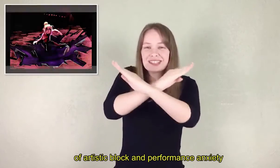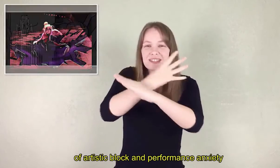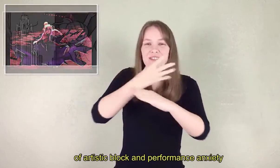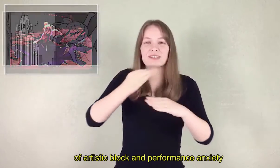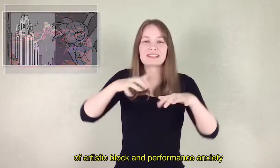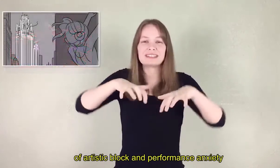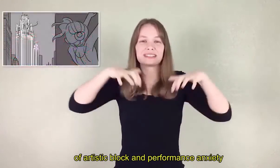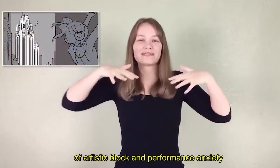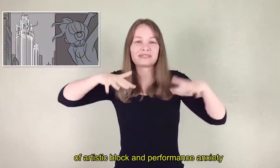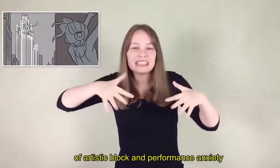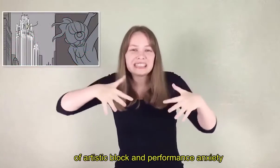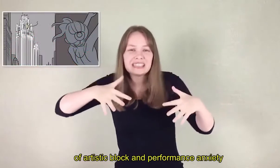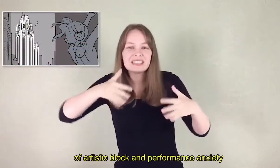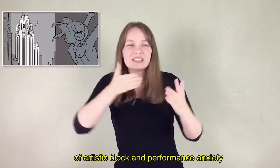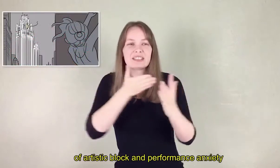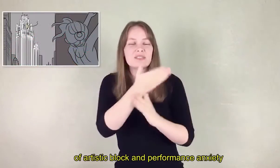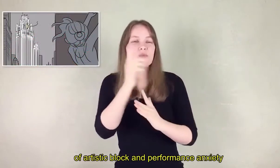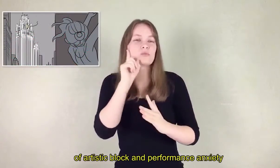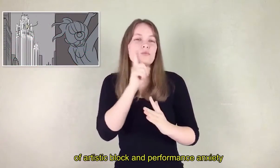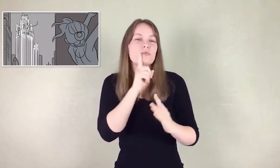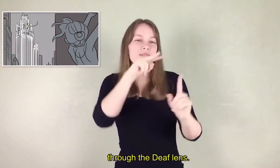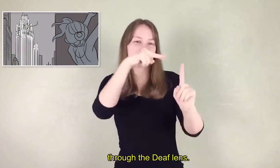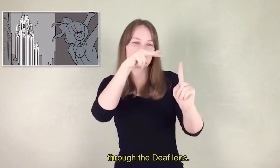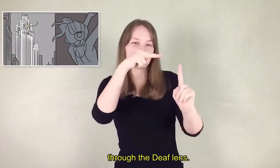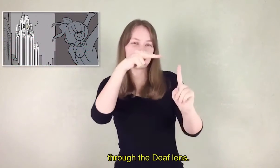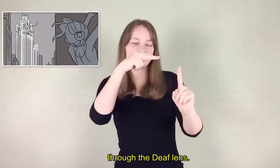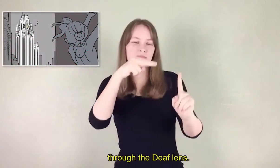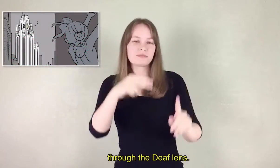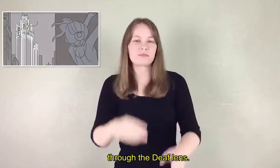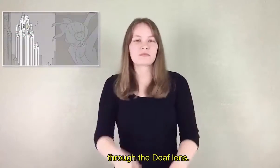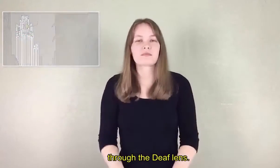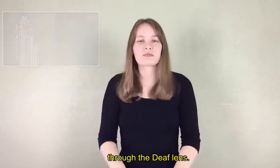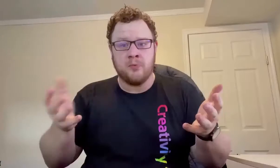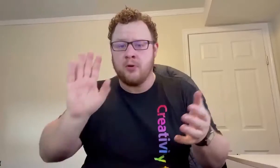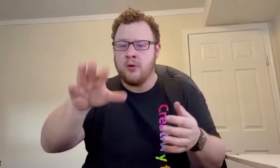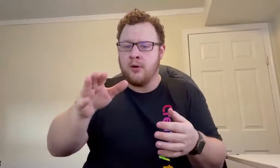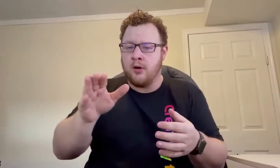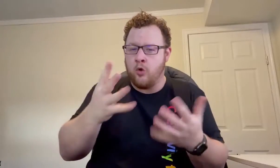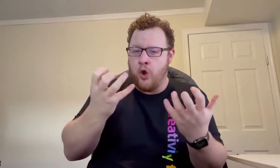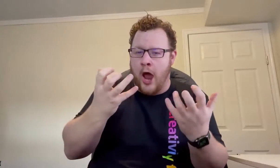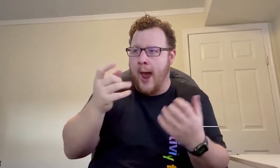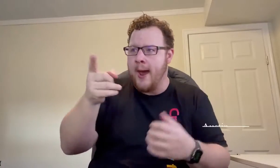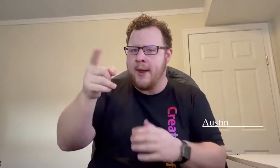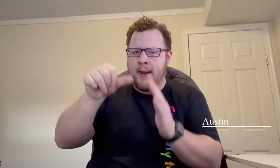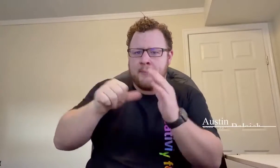artistic block and performance anxiety through the deaf lens.